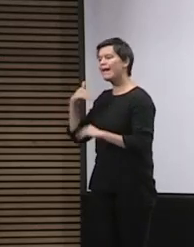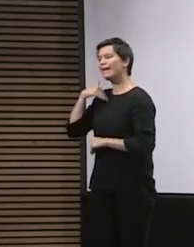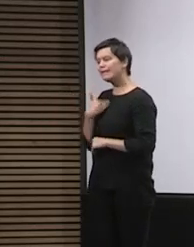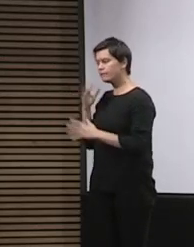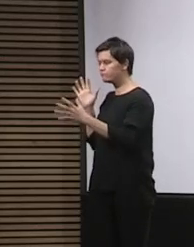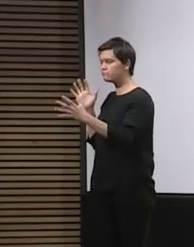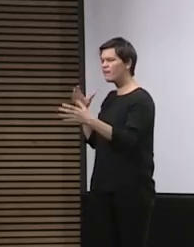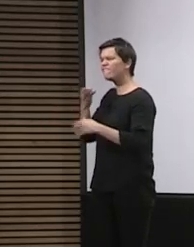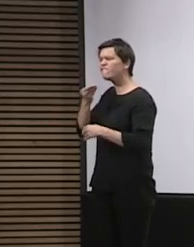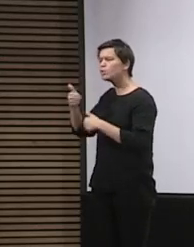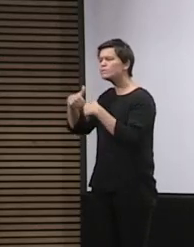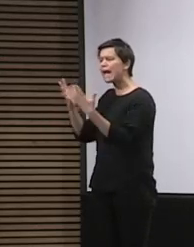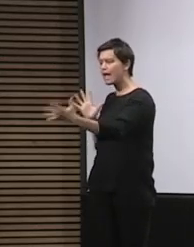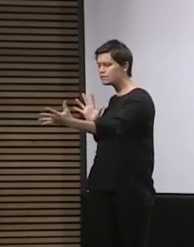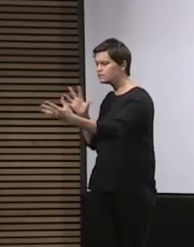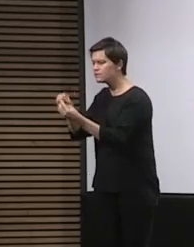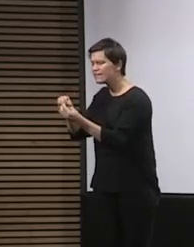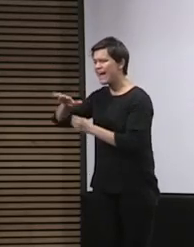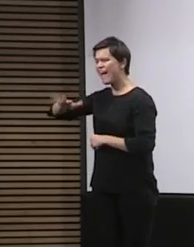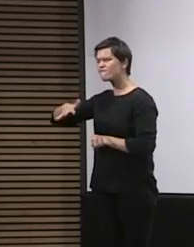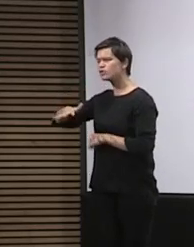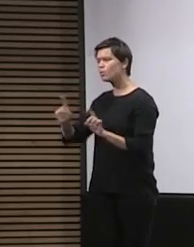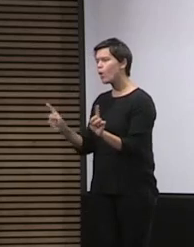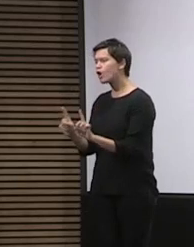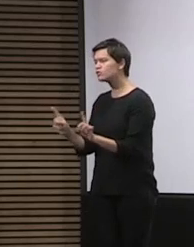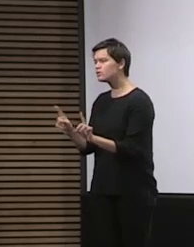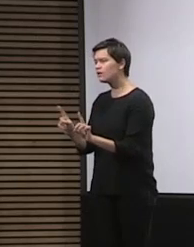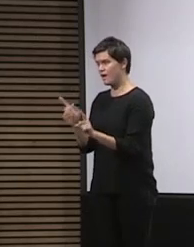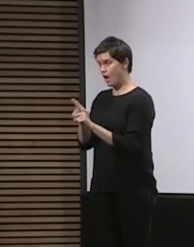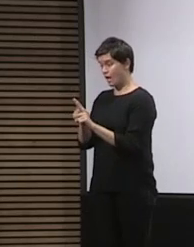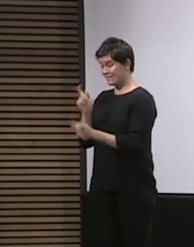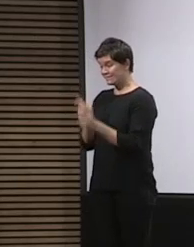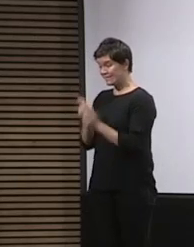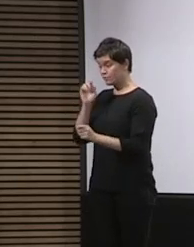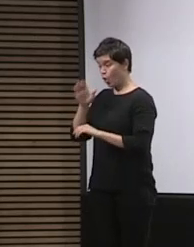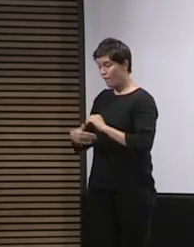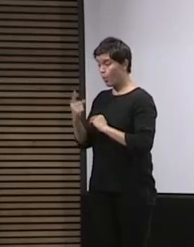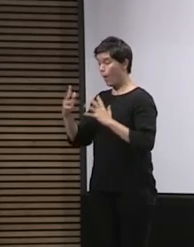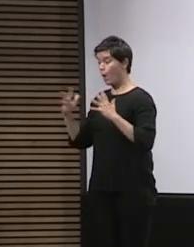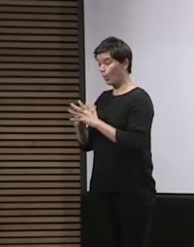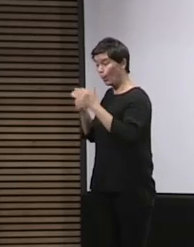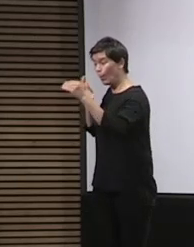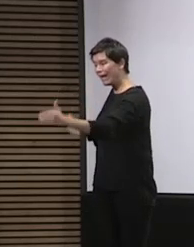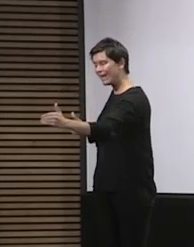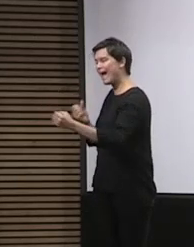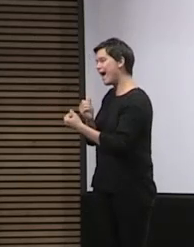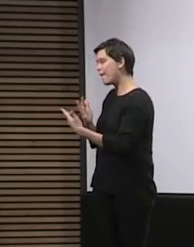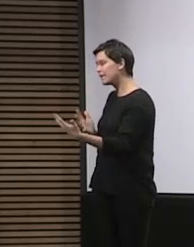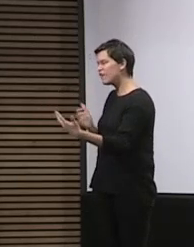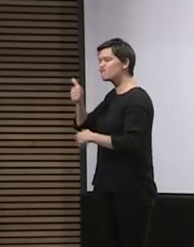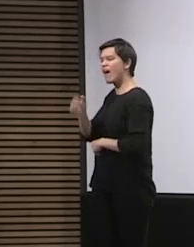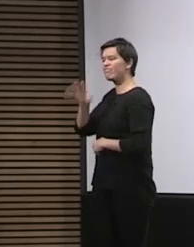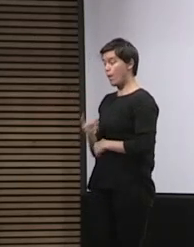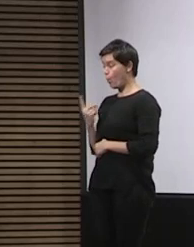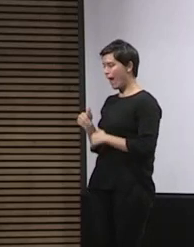time goes on, to having a longer look at what actually is the average amount of testing being done. I would expect it to go up in the next few days.